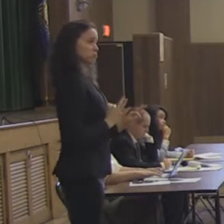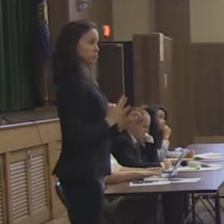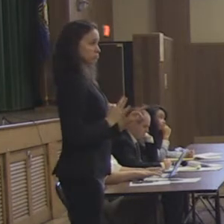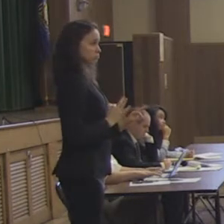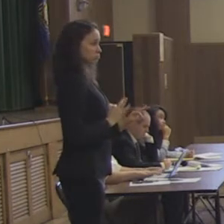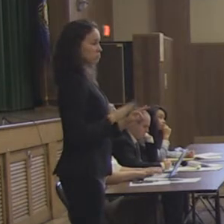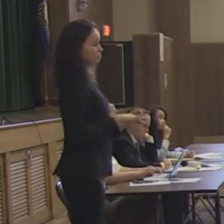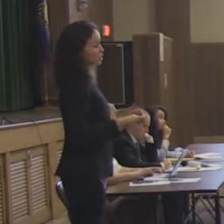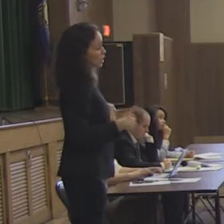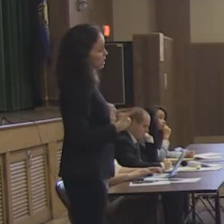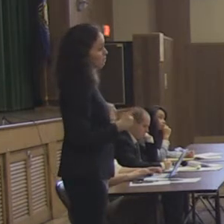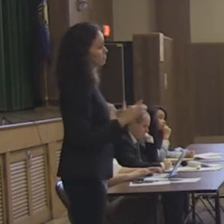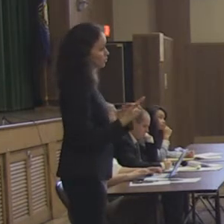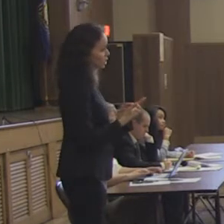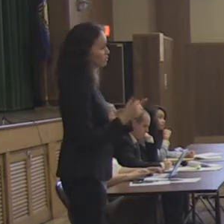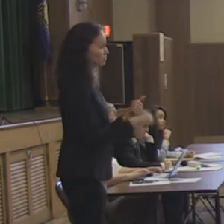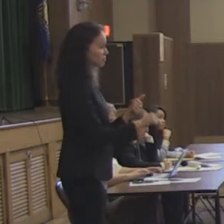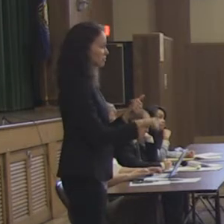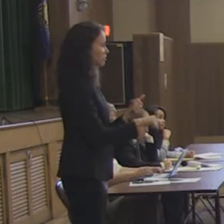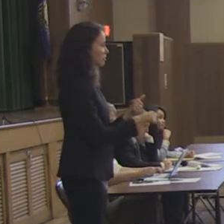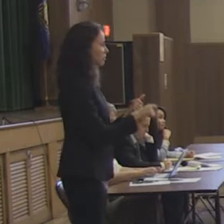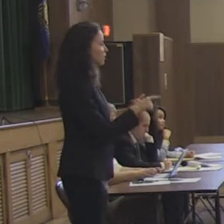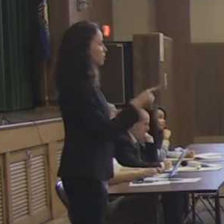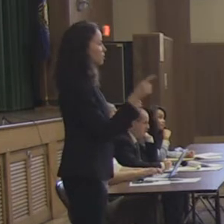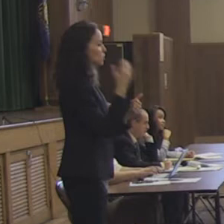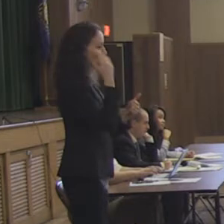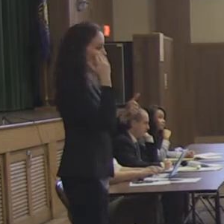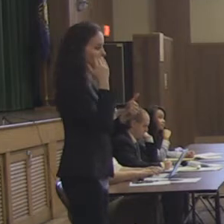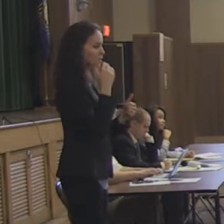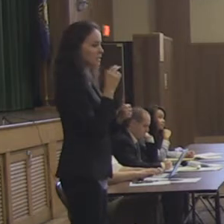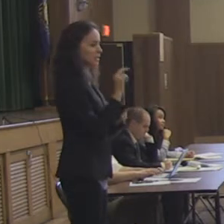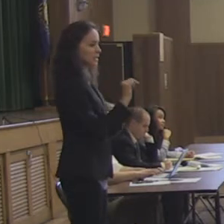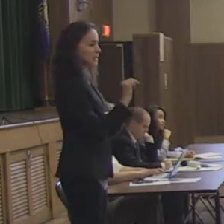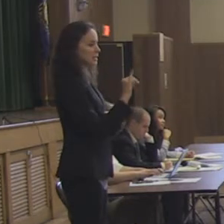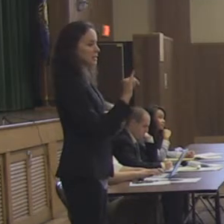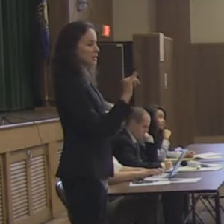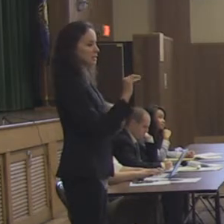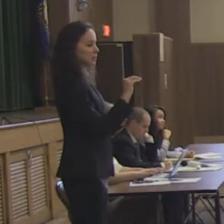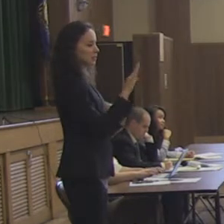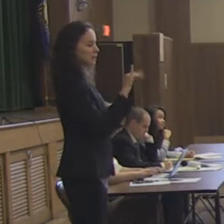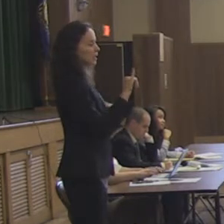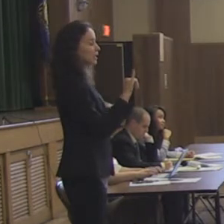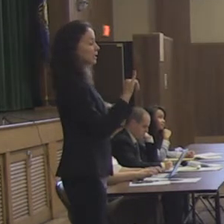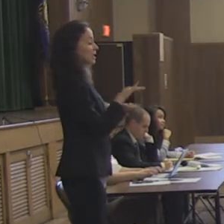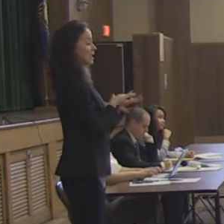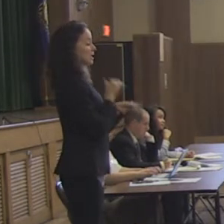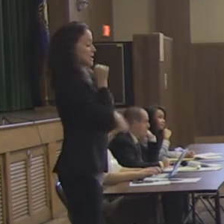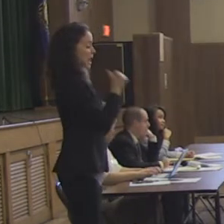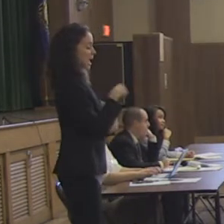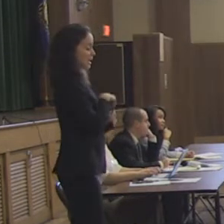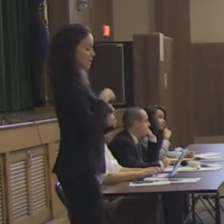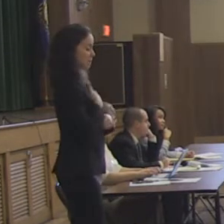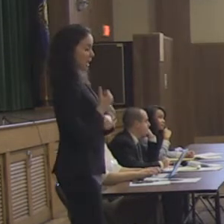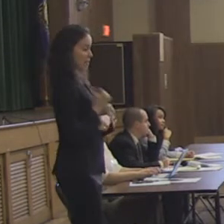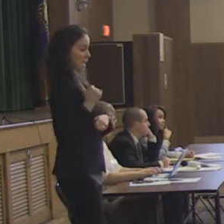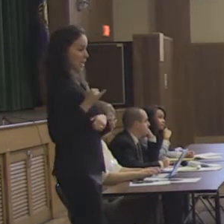to be because, unfortunately, you've heard the term NIMBY, not in my backyard, and there have been some